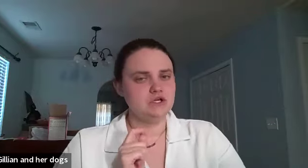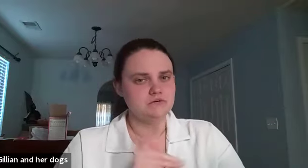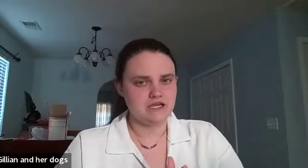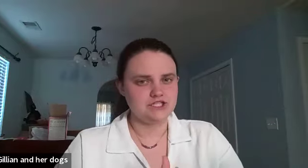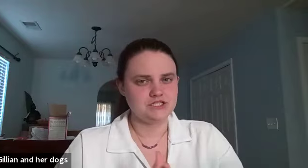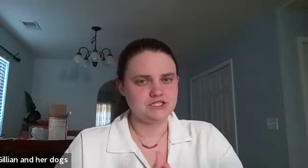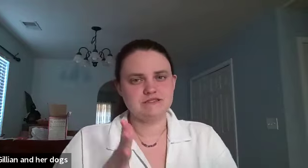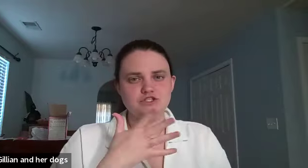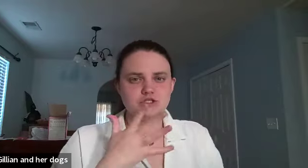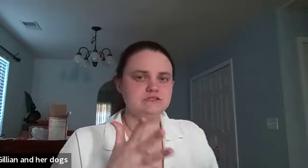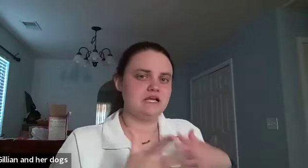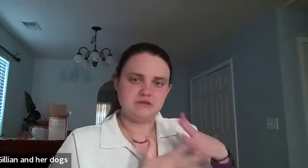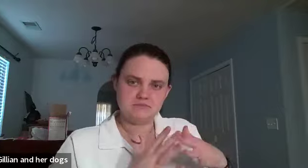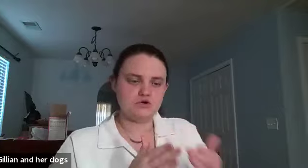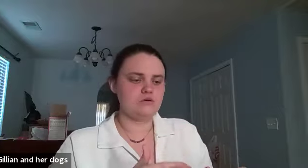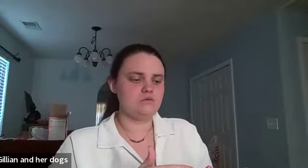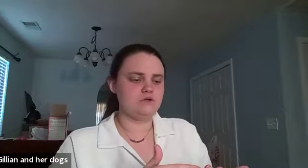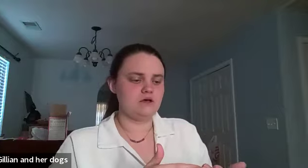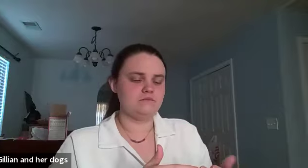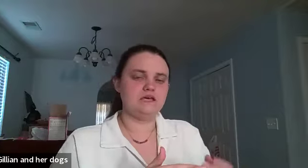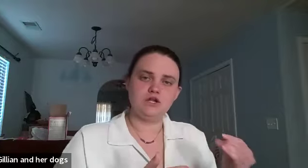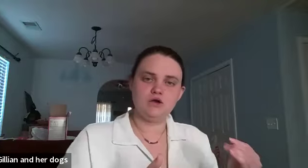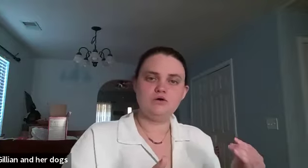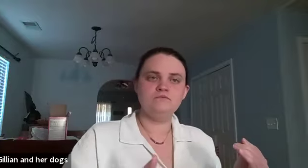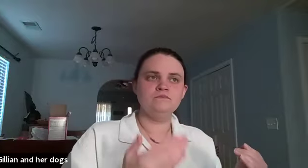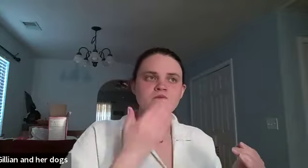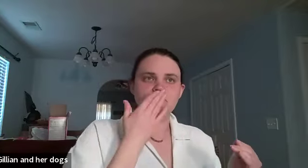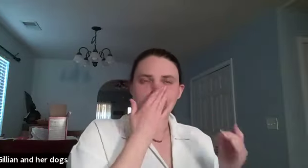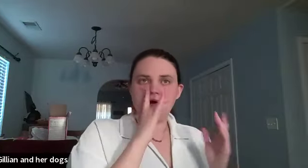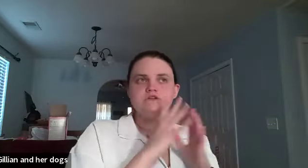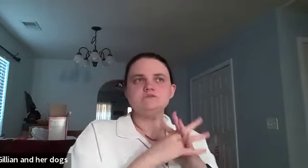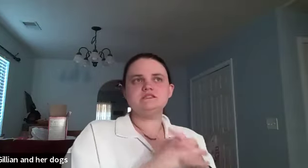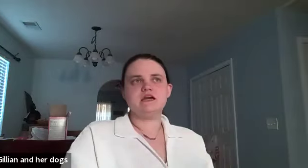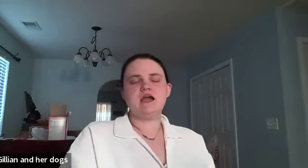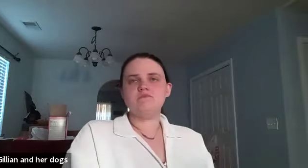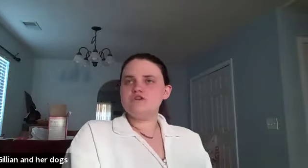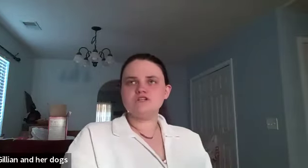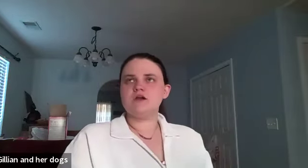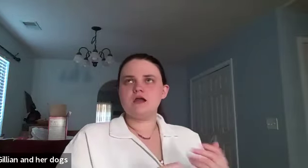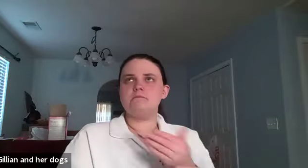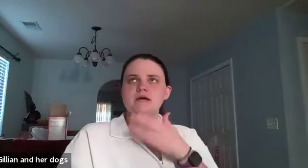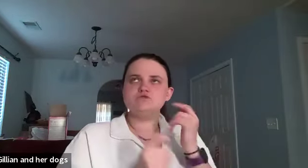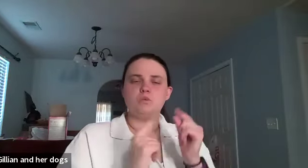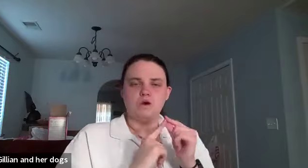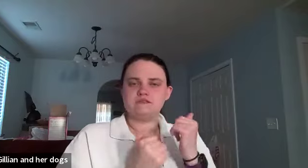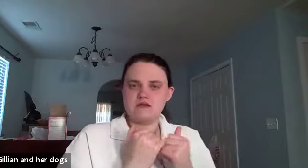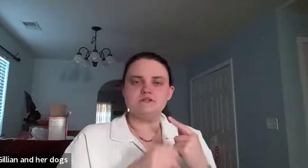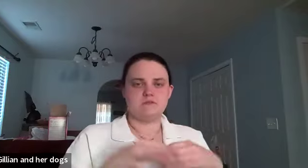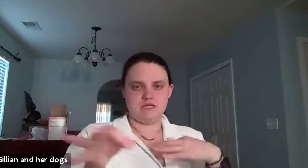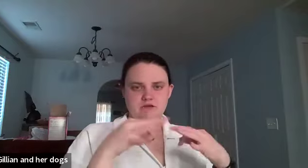Certain locations and certain like people can know. I almost would say I'm always trying to figure out how to best word this every time I